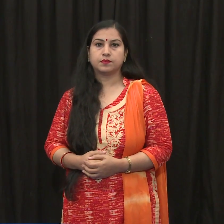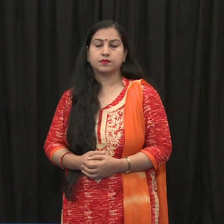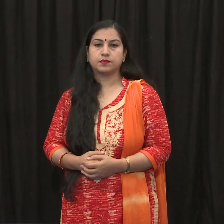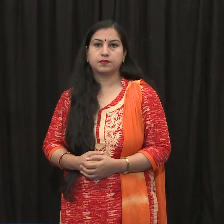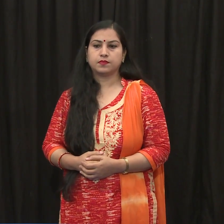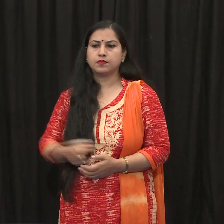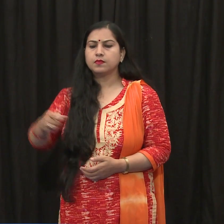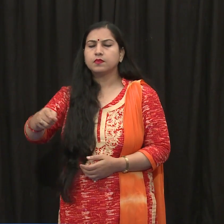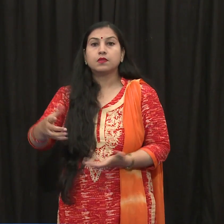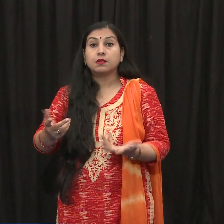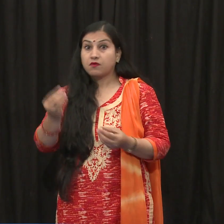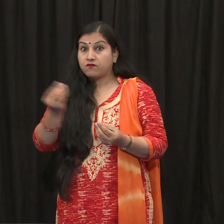Dr. Rajendra Prasad